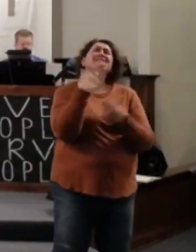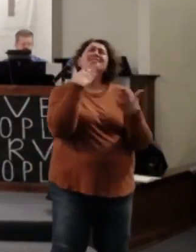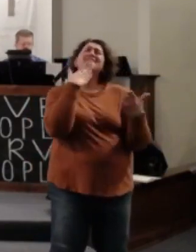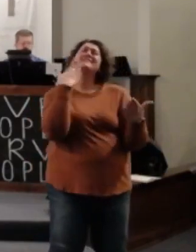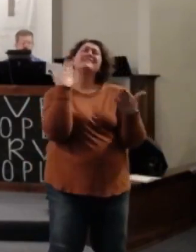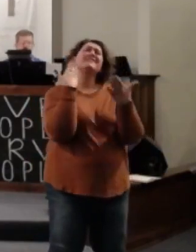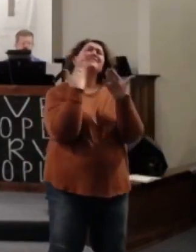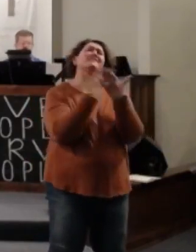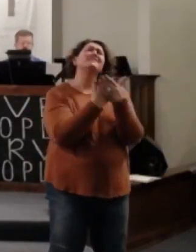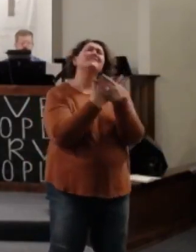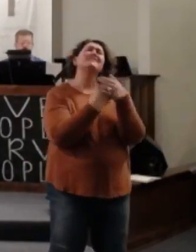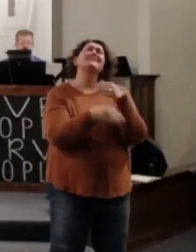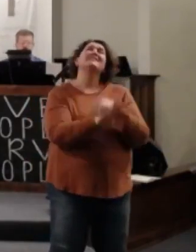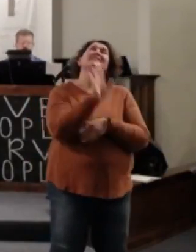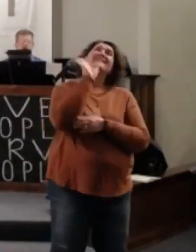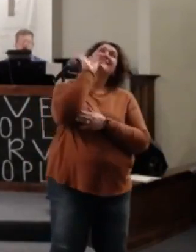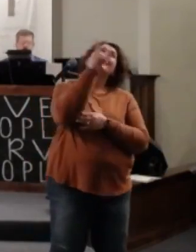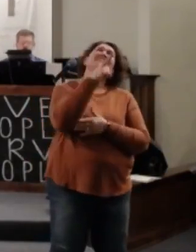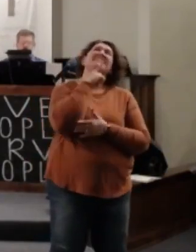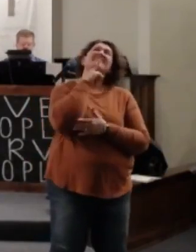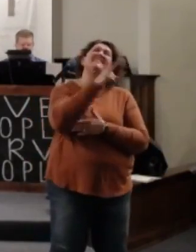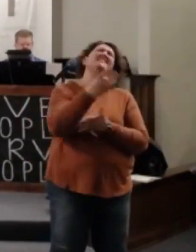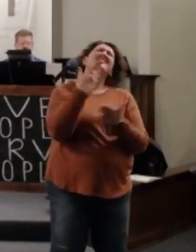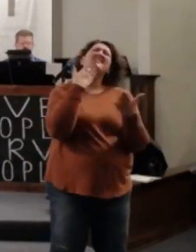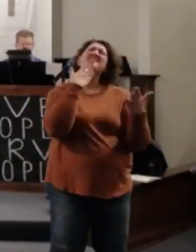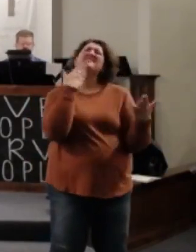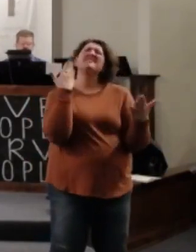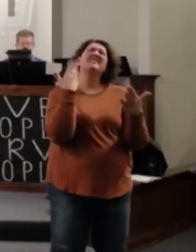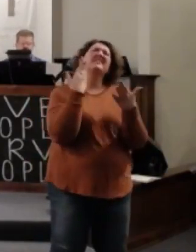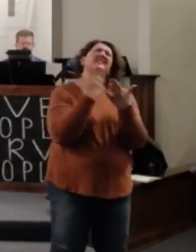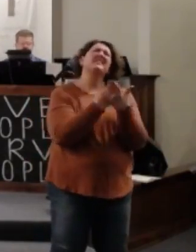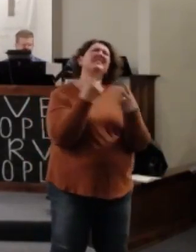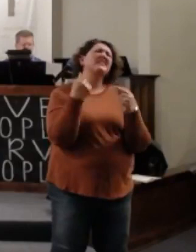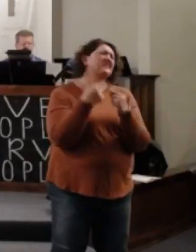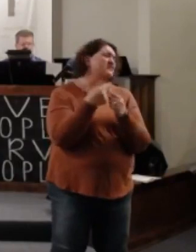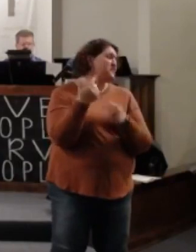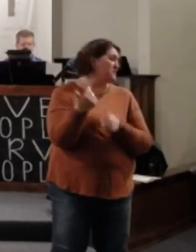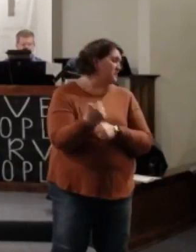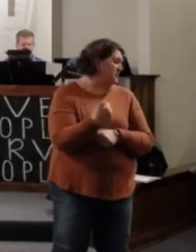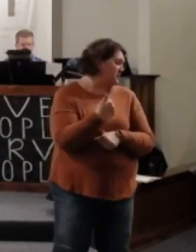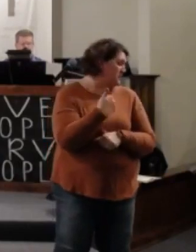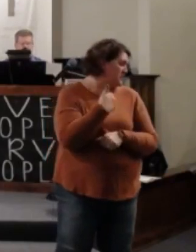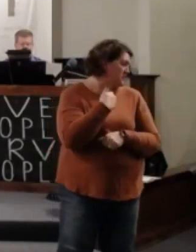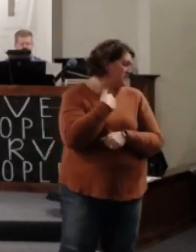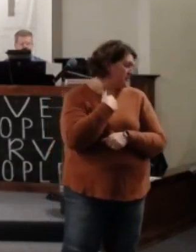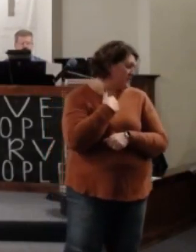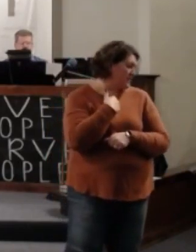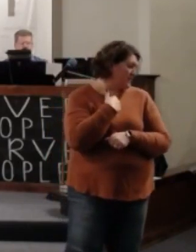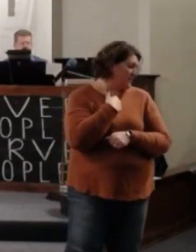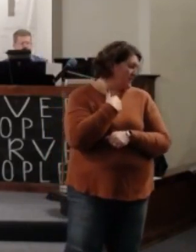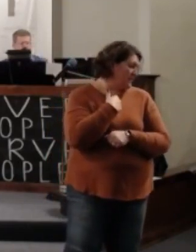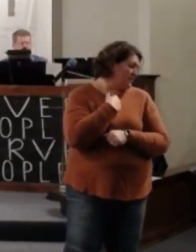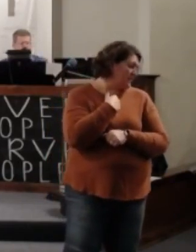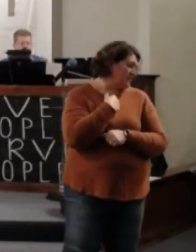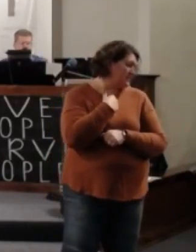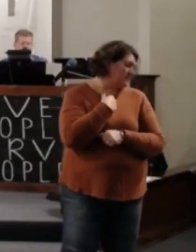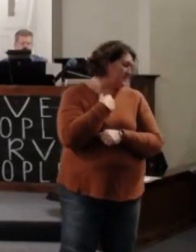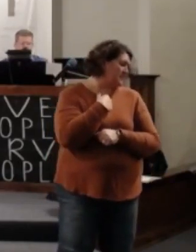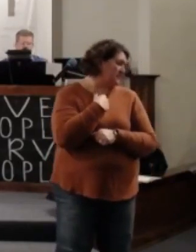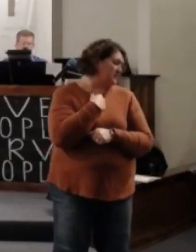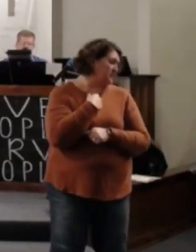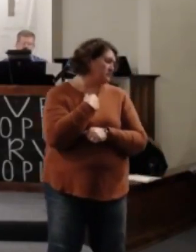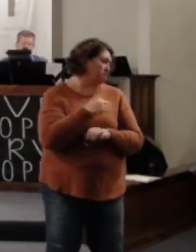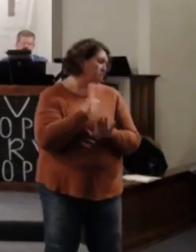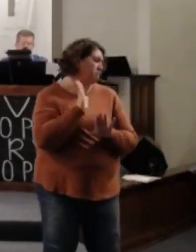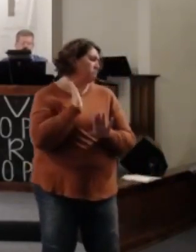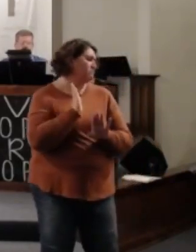God is so good. He's so good to me.